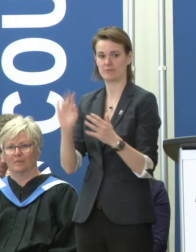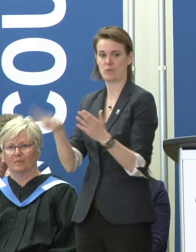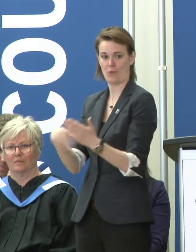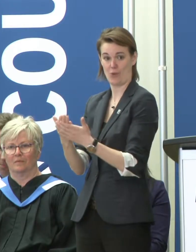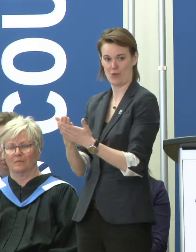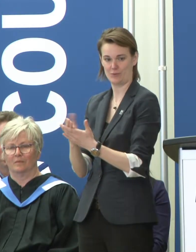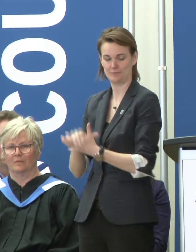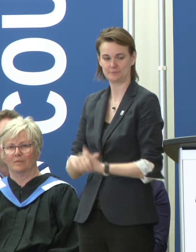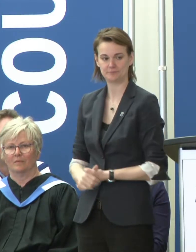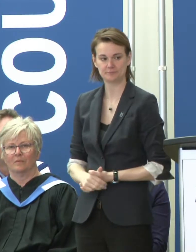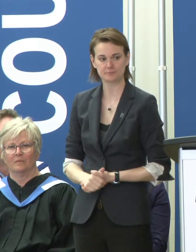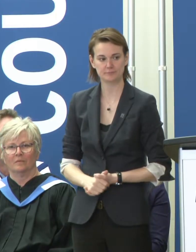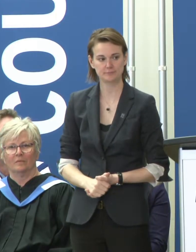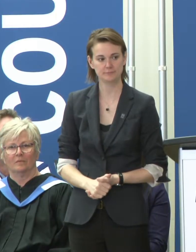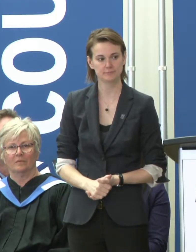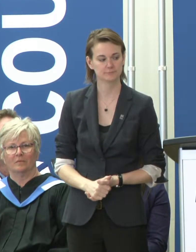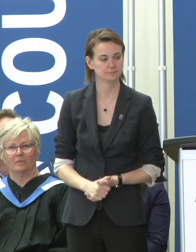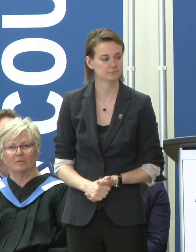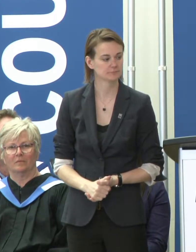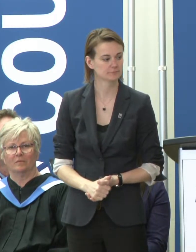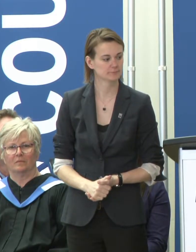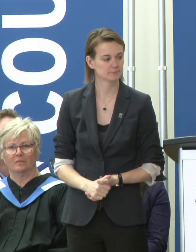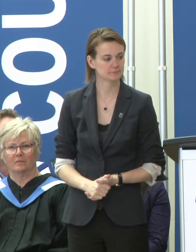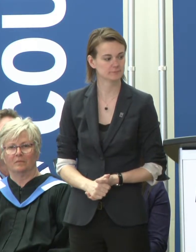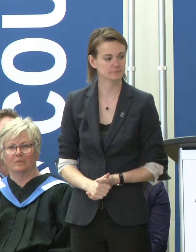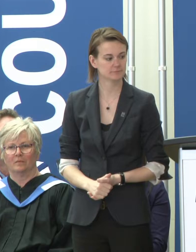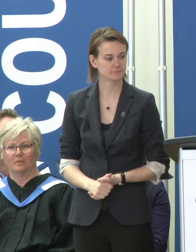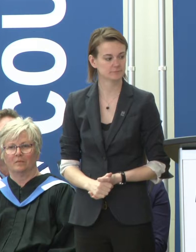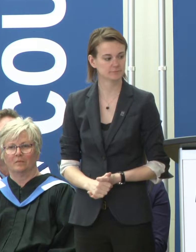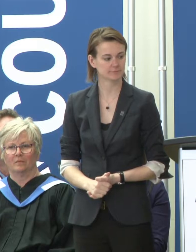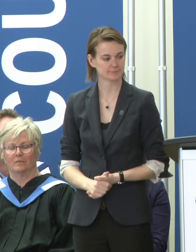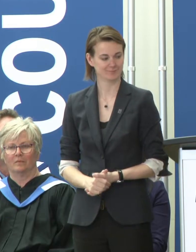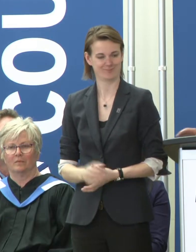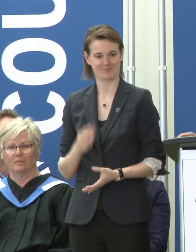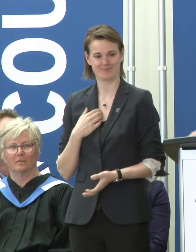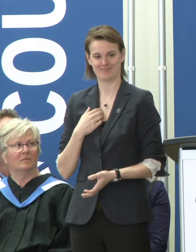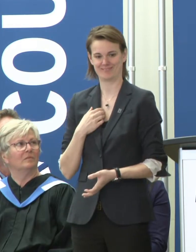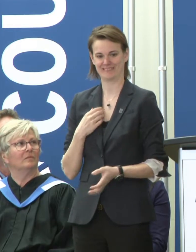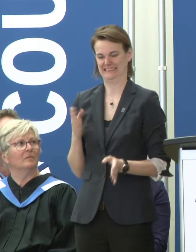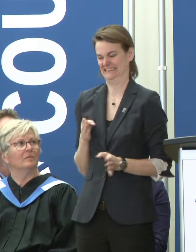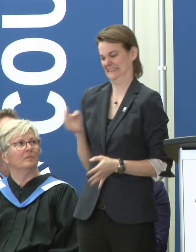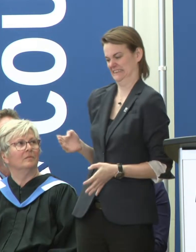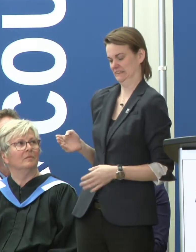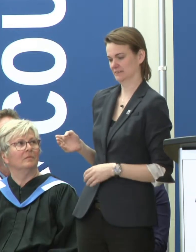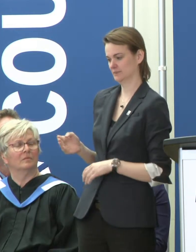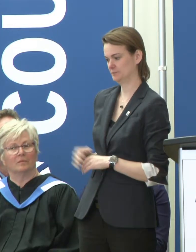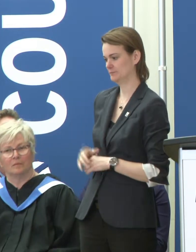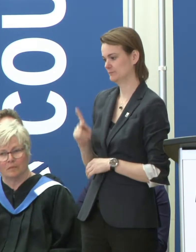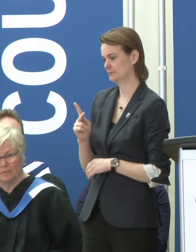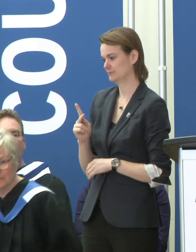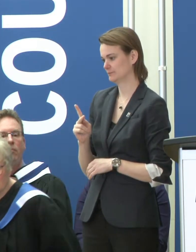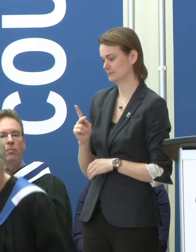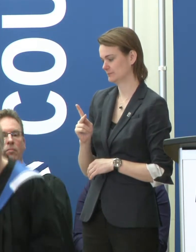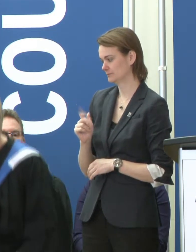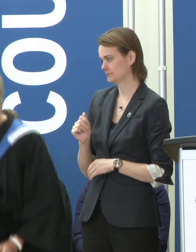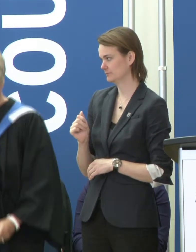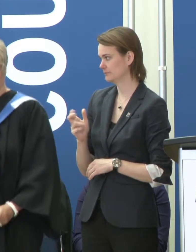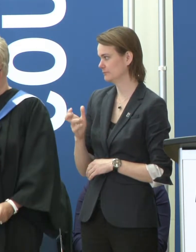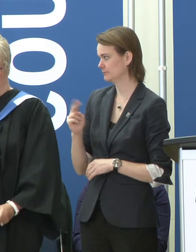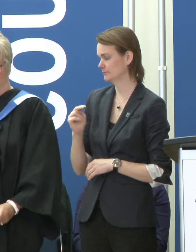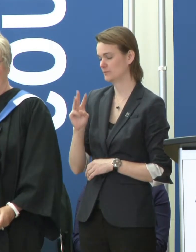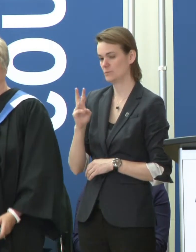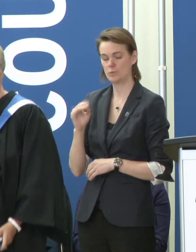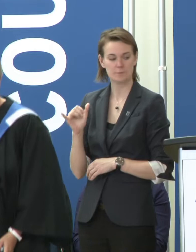introduced. We'll start in the front row, starting at my right, we have Carla Willems, Academic